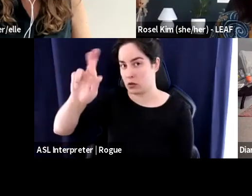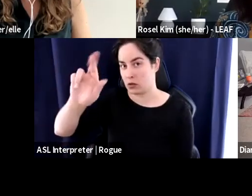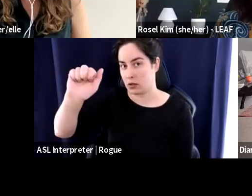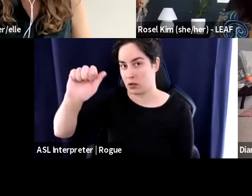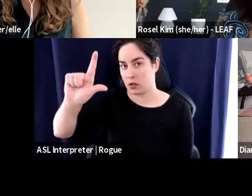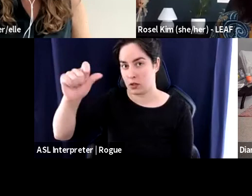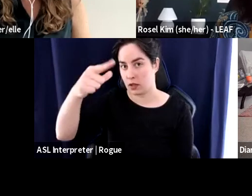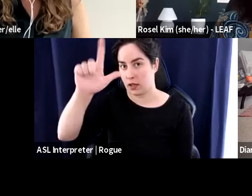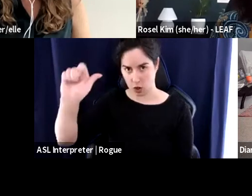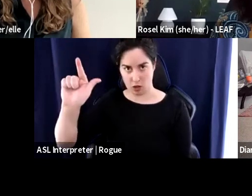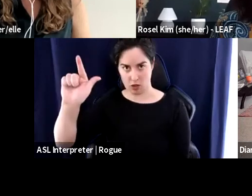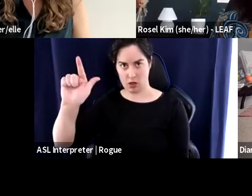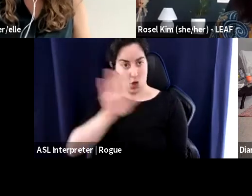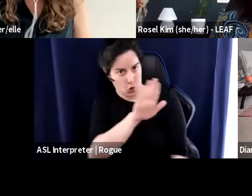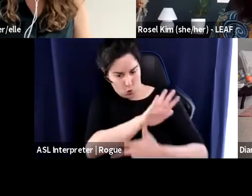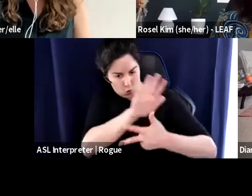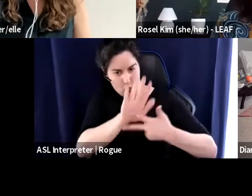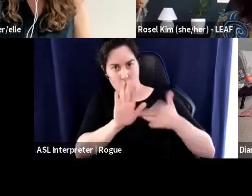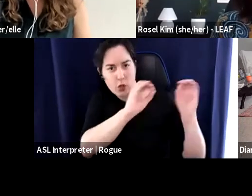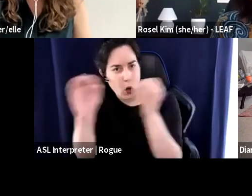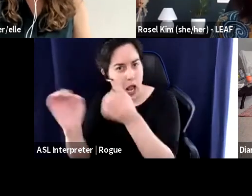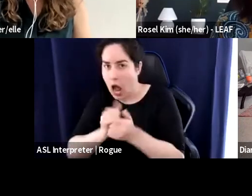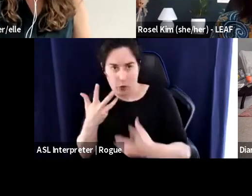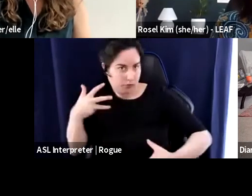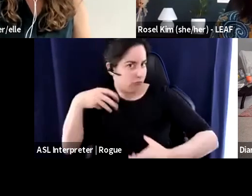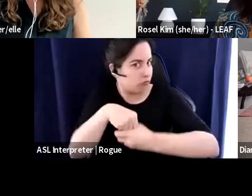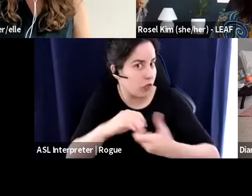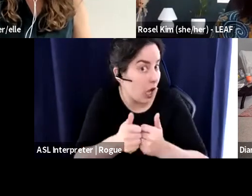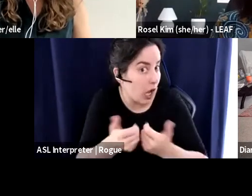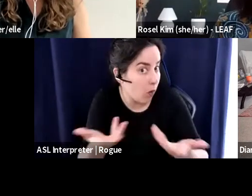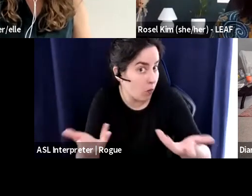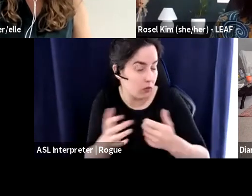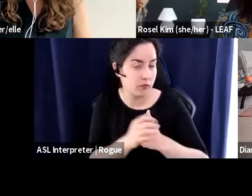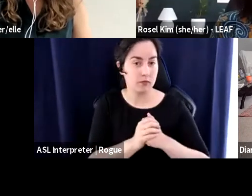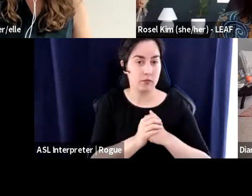Dawn, LEAF, and ARC? And maybe Bonnie, we could start with you then.